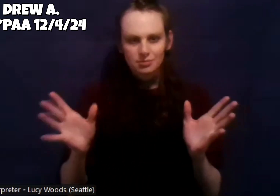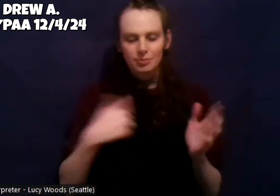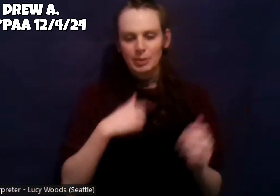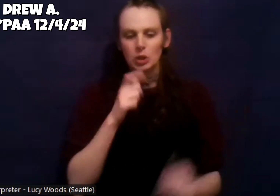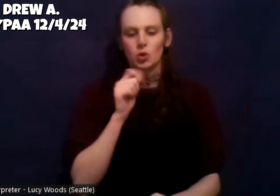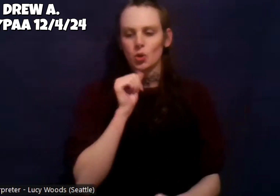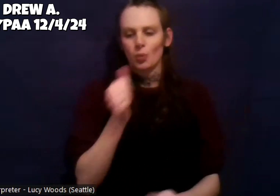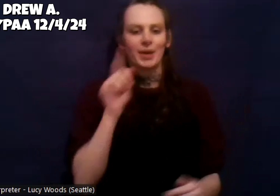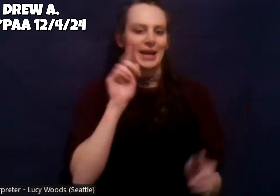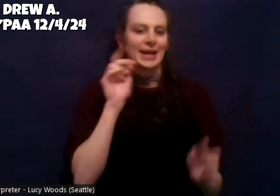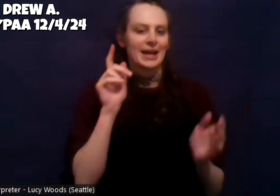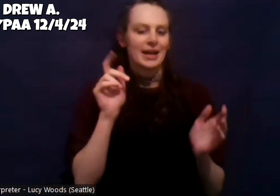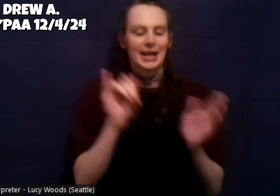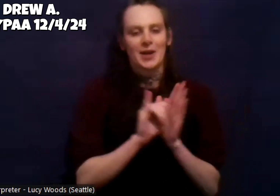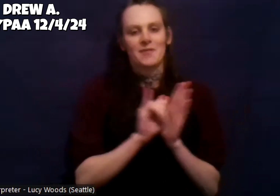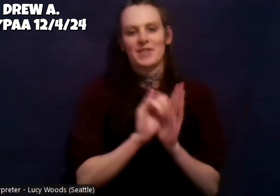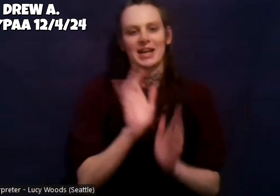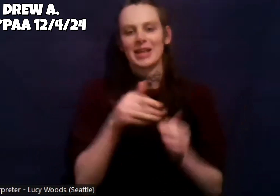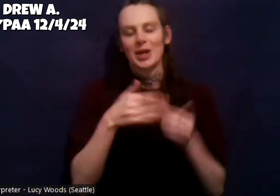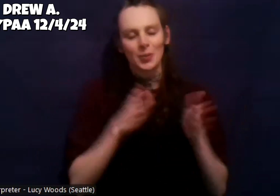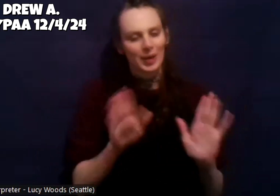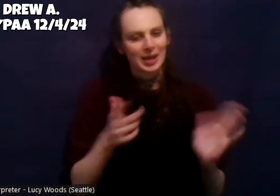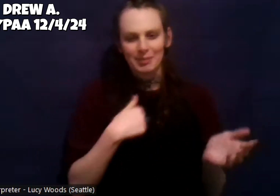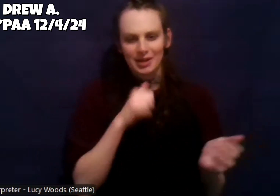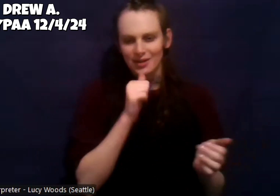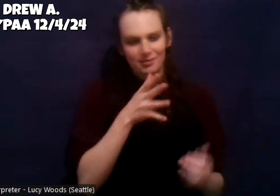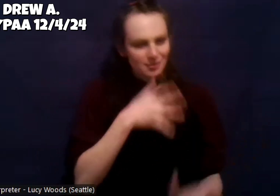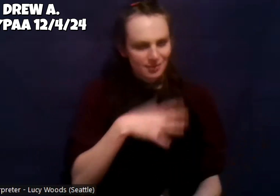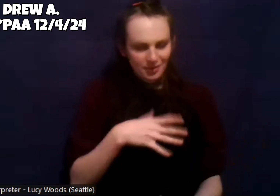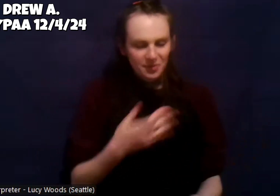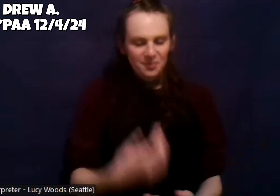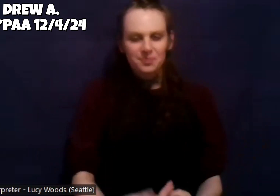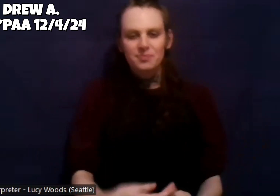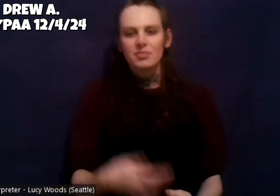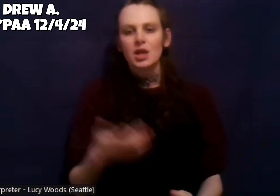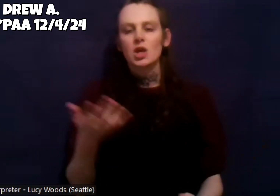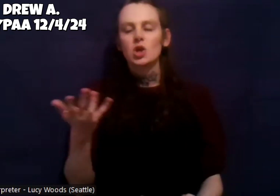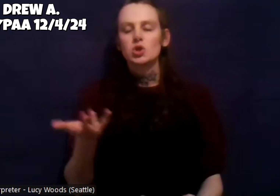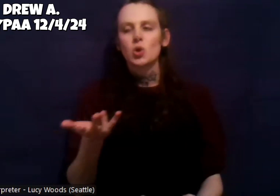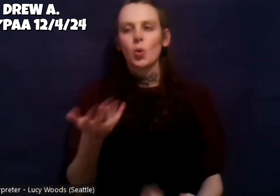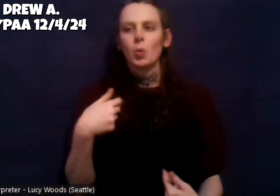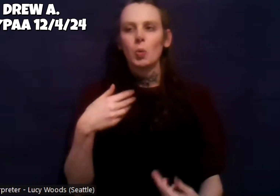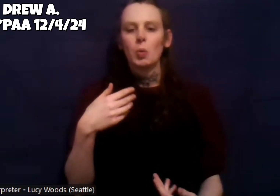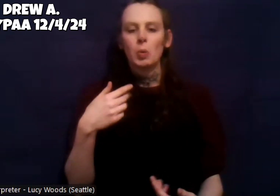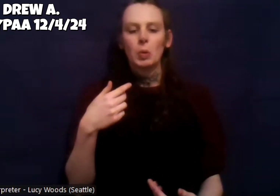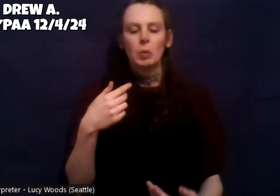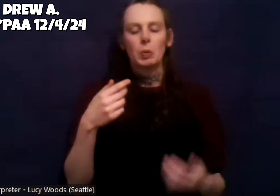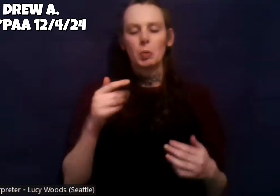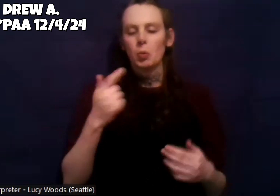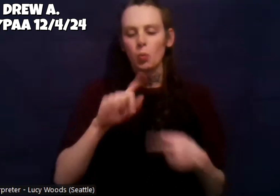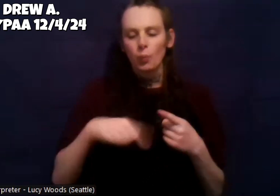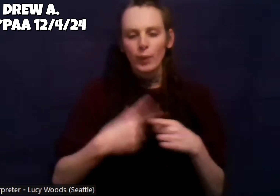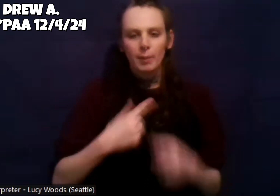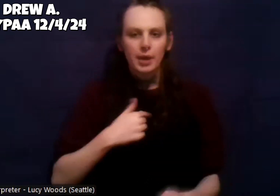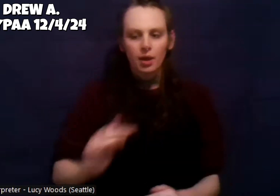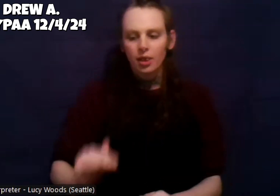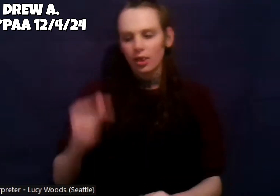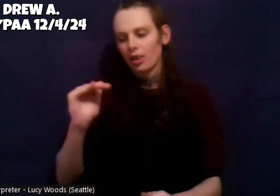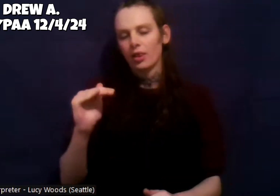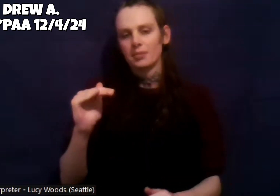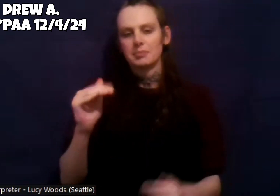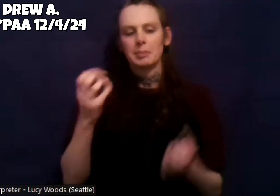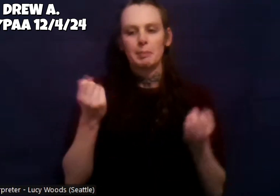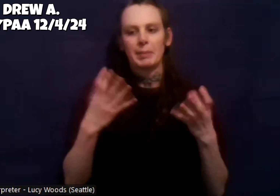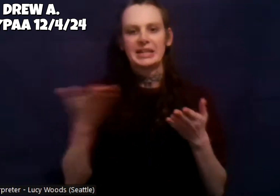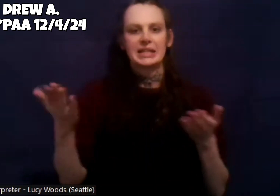way. So just a lot of things in my life when I was little that were confusing and um, I just didn't never really